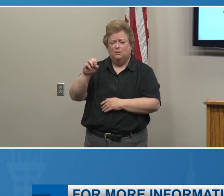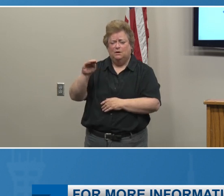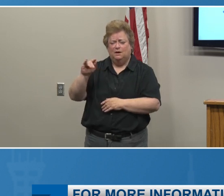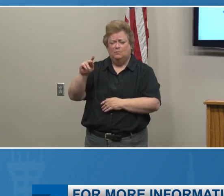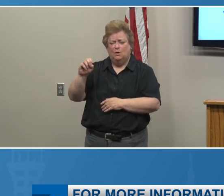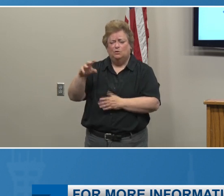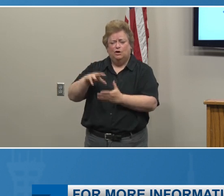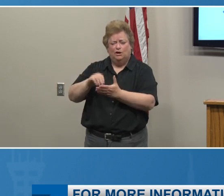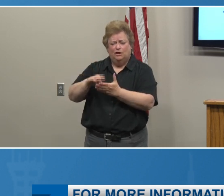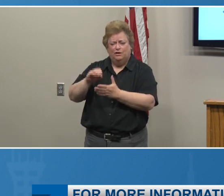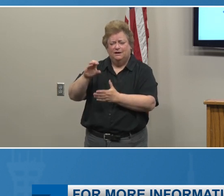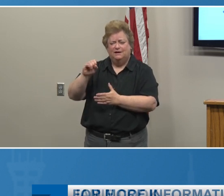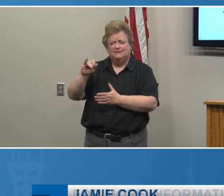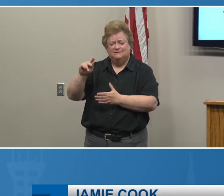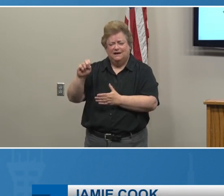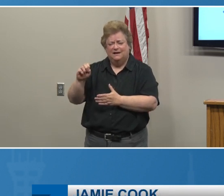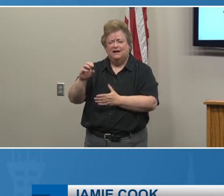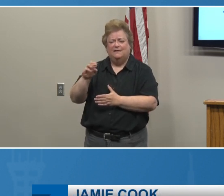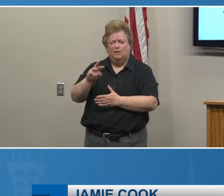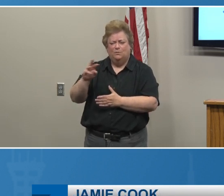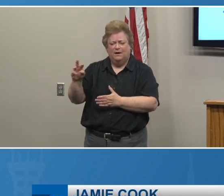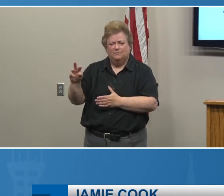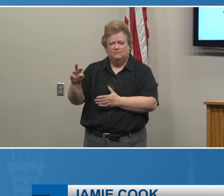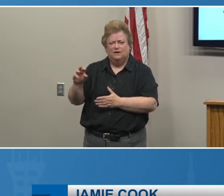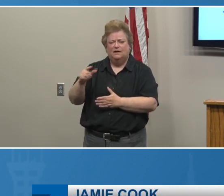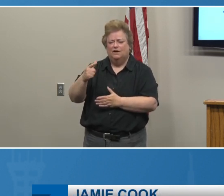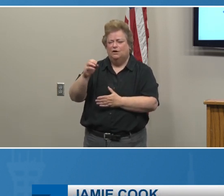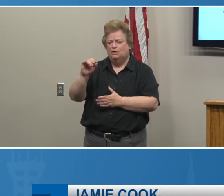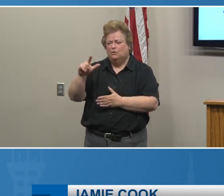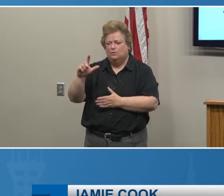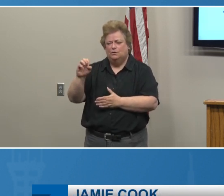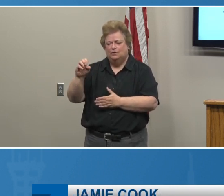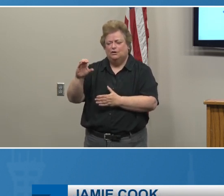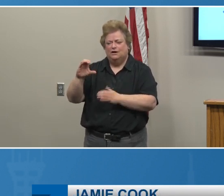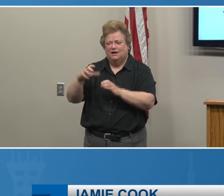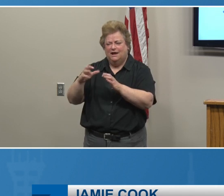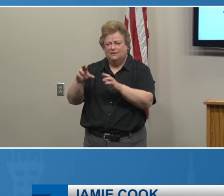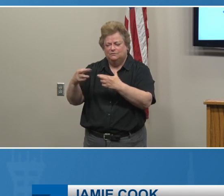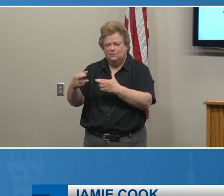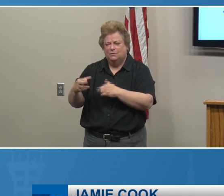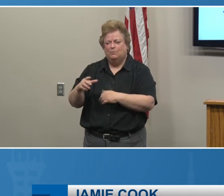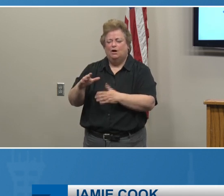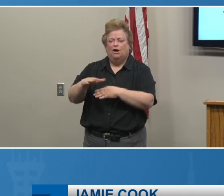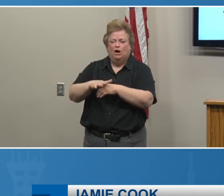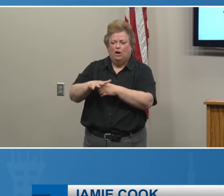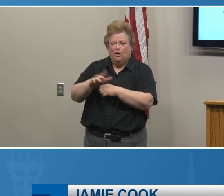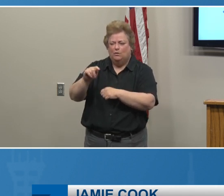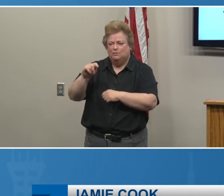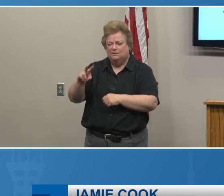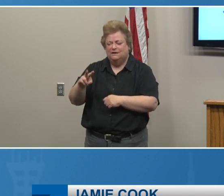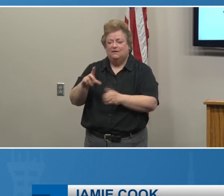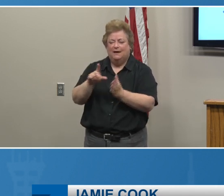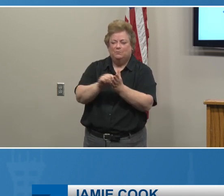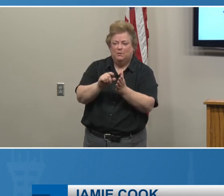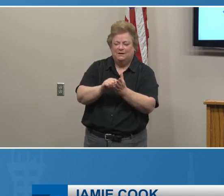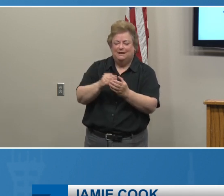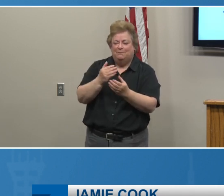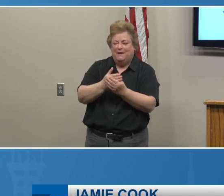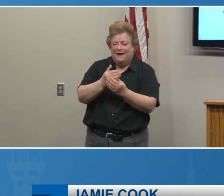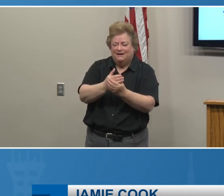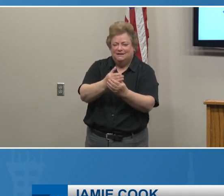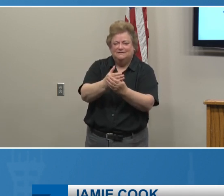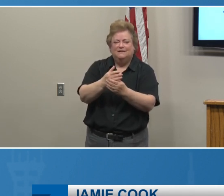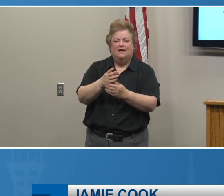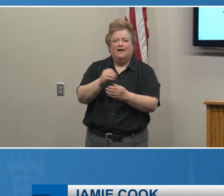site on the LPS website Google classroom public access and local TV printed packets and through a variety of